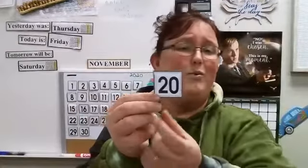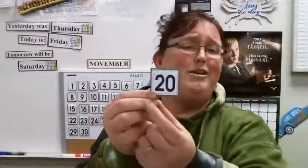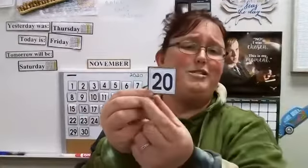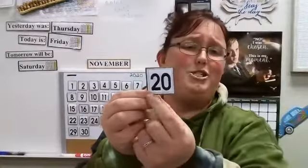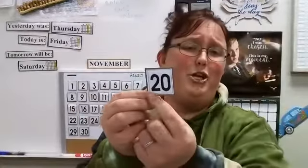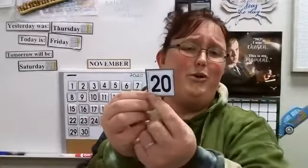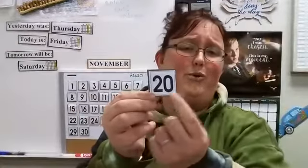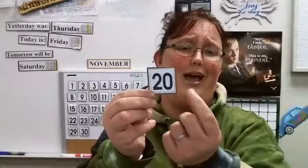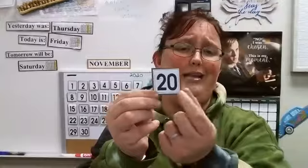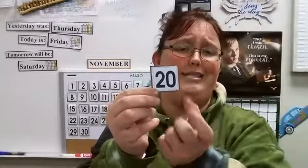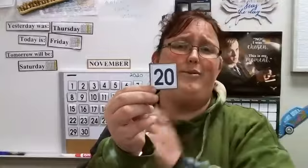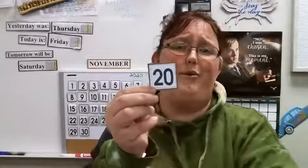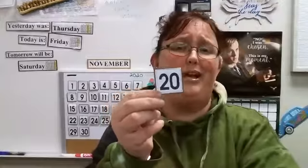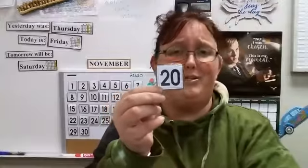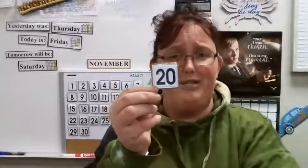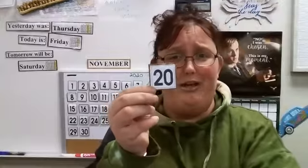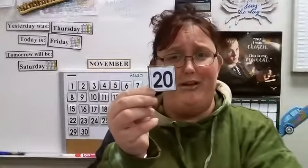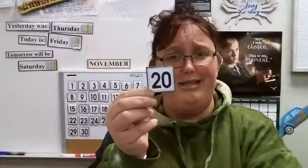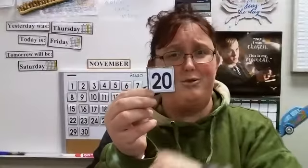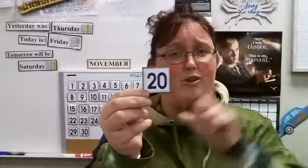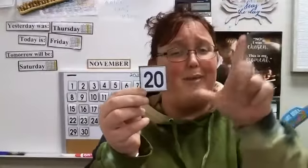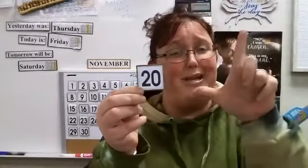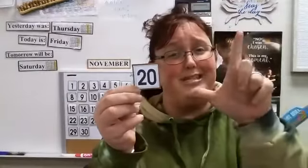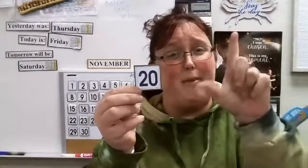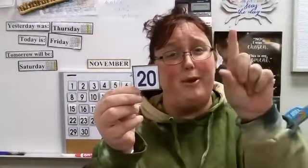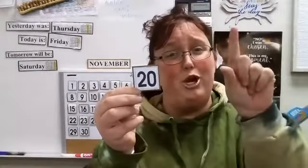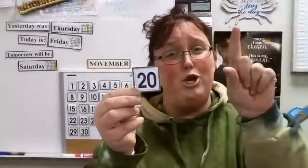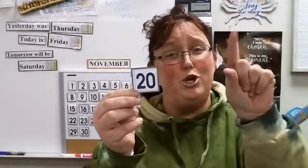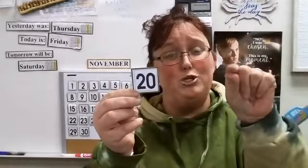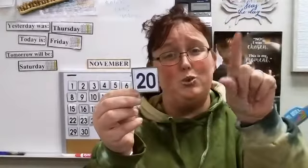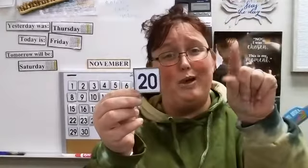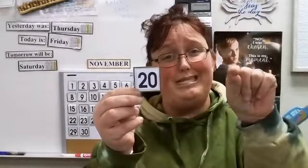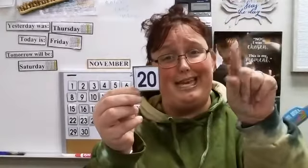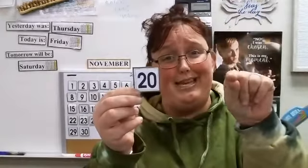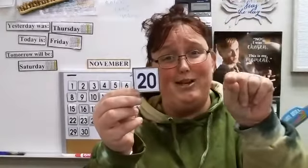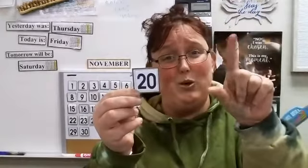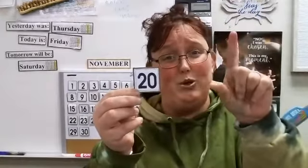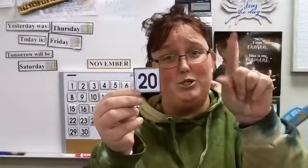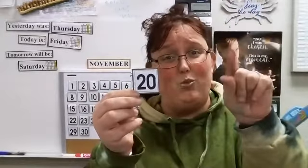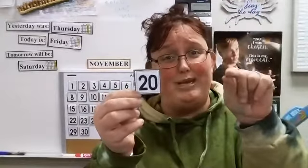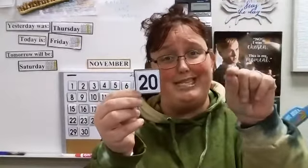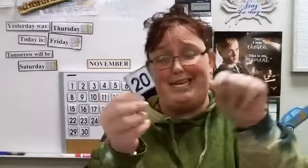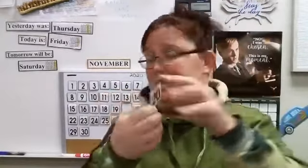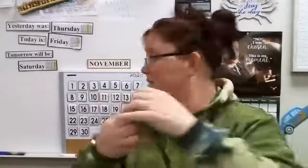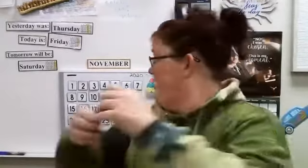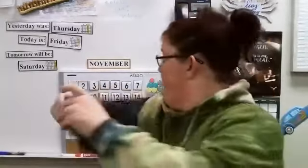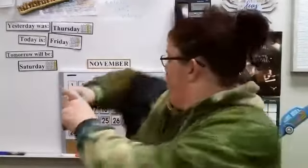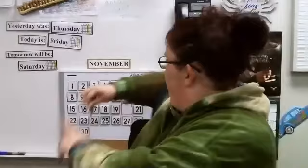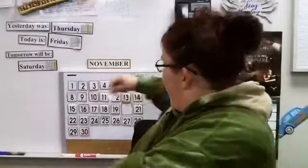When there is a 2 and a 0 next to each other in this order, that makes the number 20 or 20th.